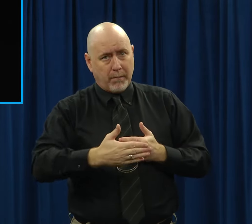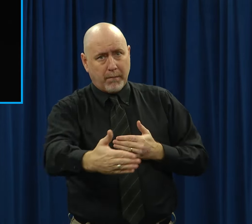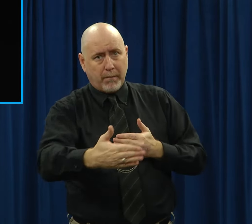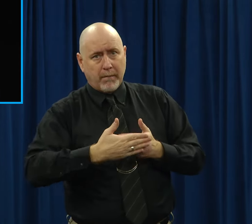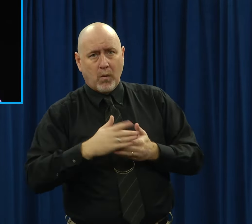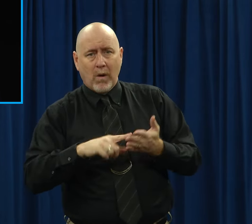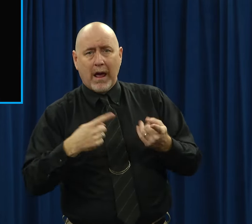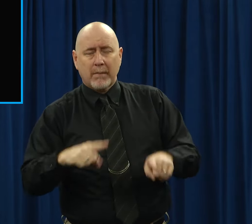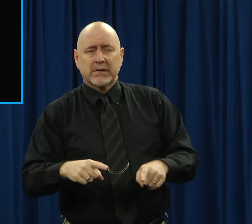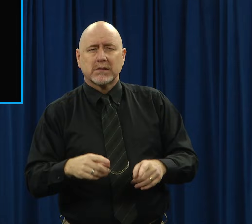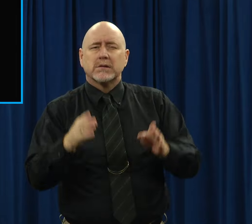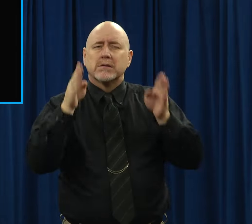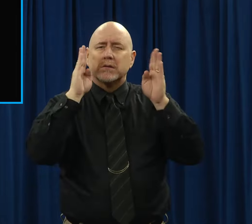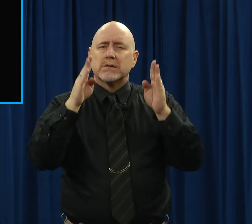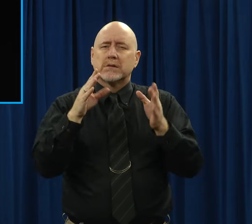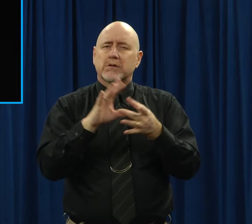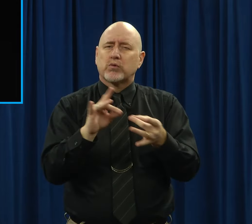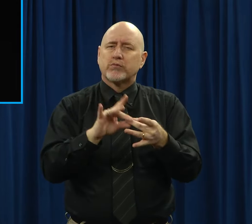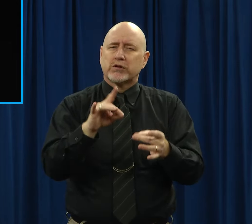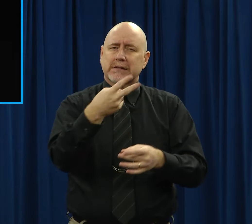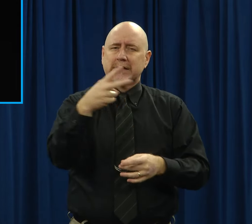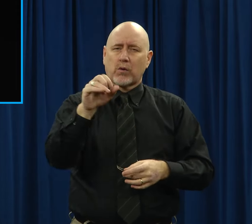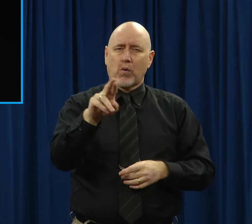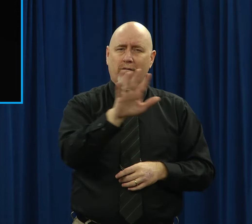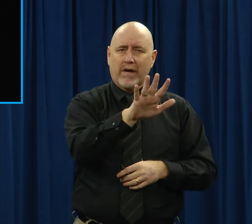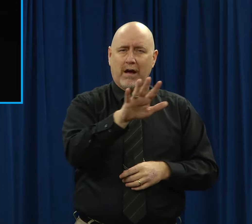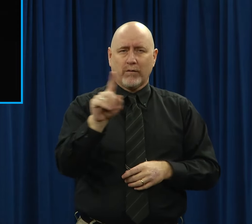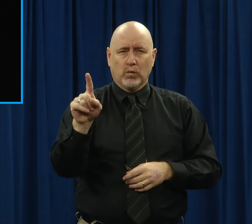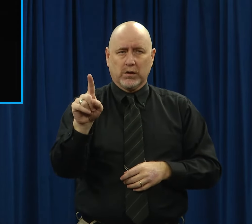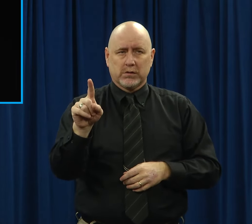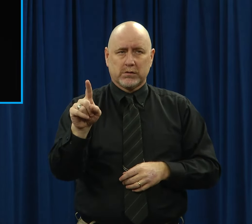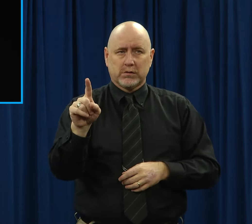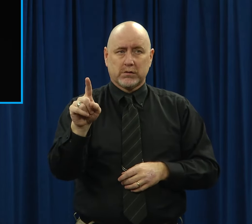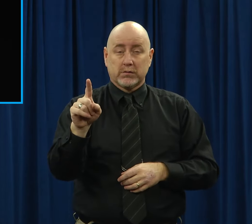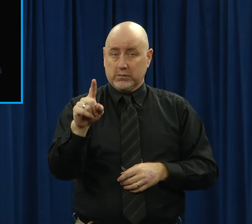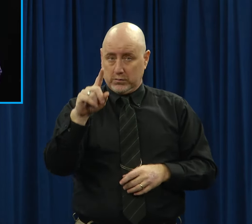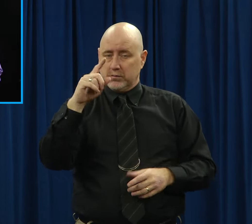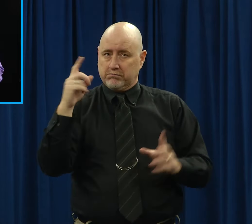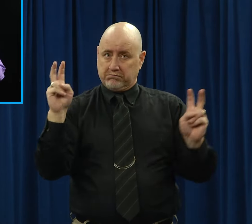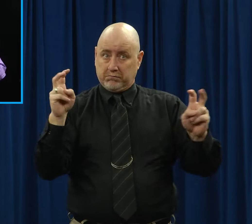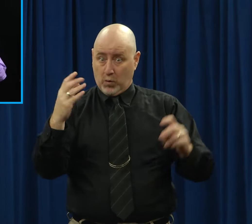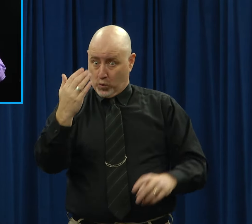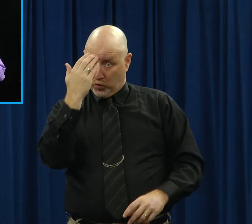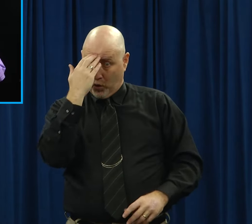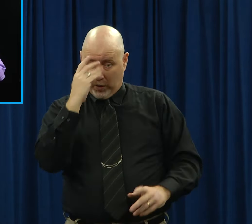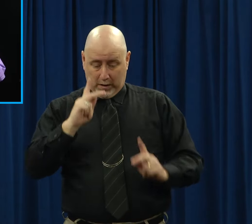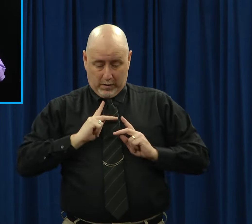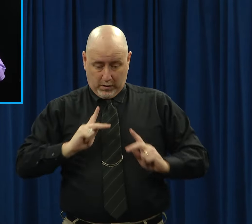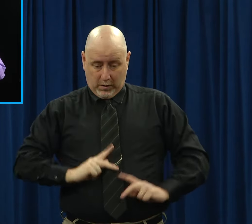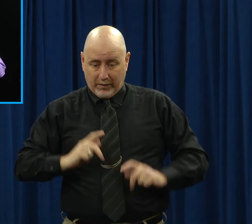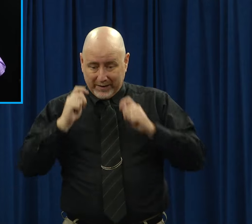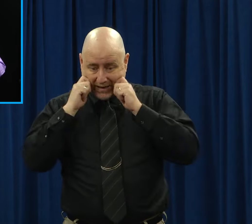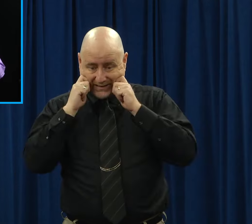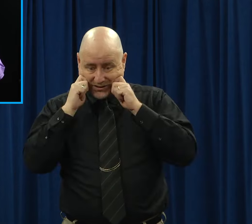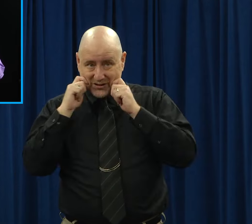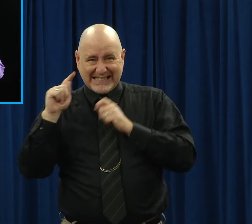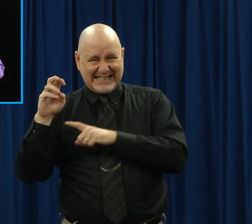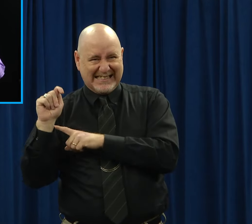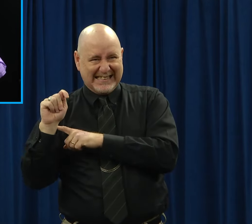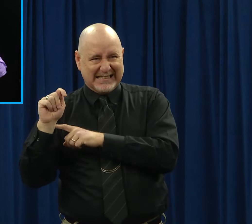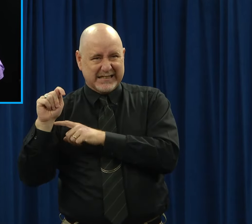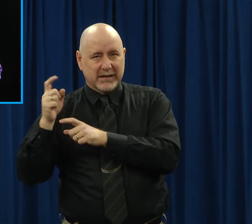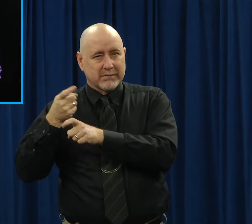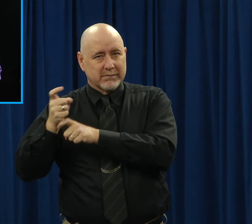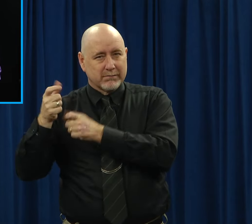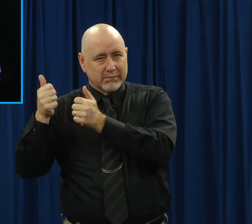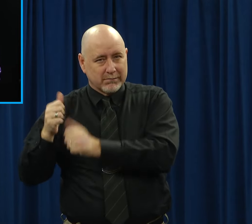meantime? I want you to listen to this description in 2 Corinthians chapter 5 and verse 1. For we know that if our earthly house,